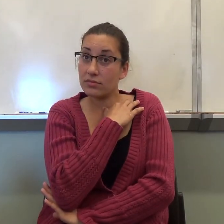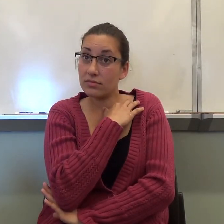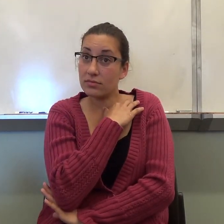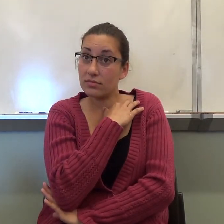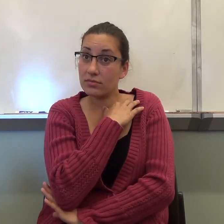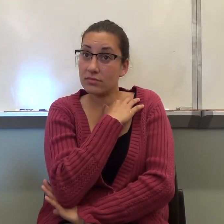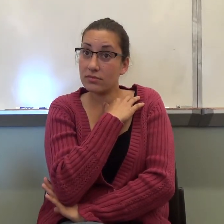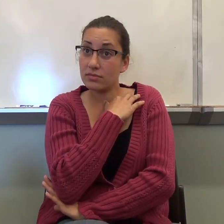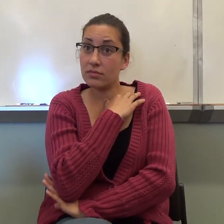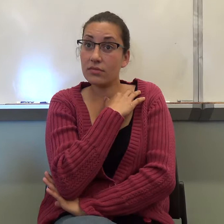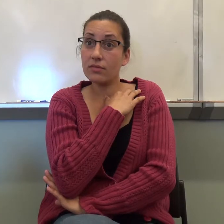3c.